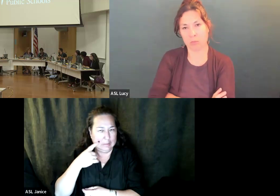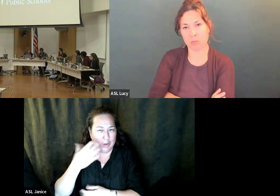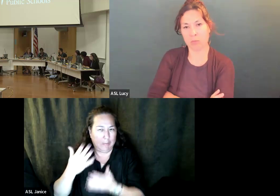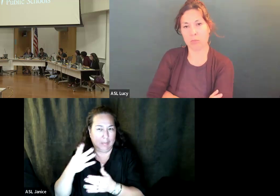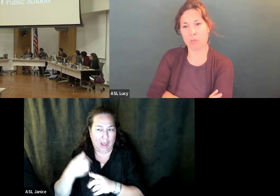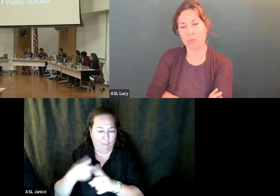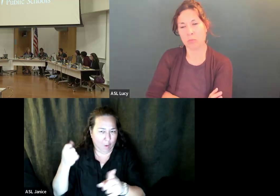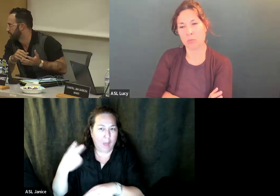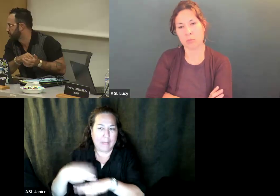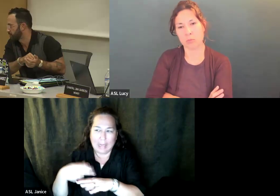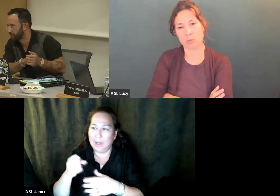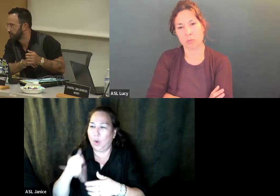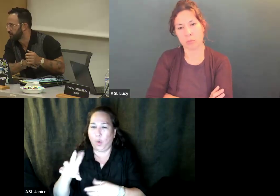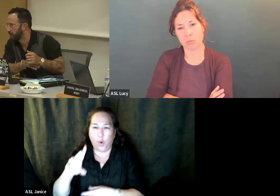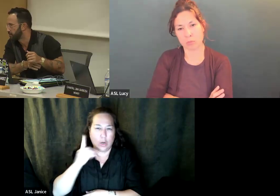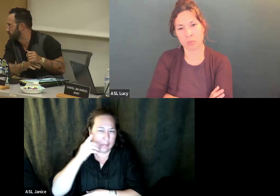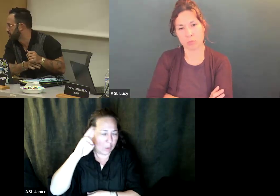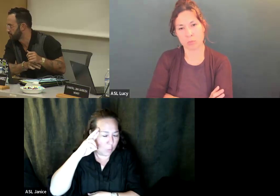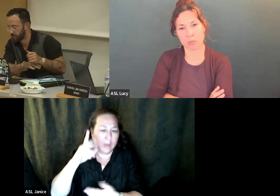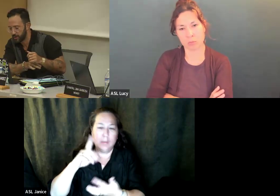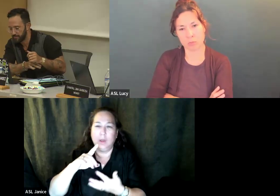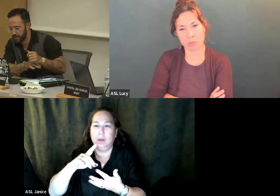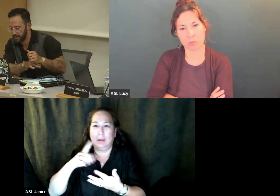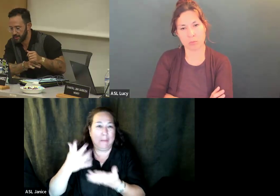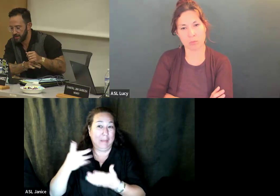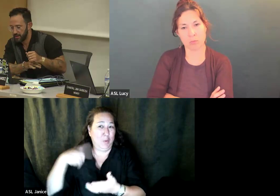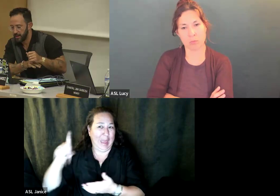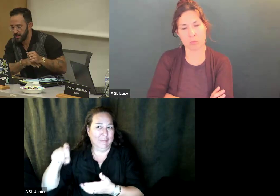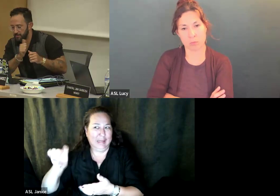from the Dominican Republic, then the need for other services as well.